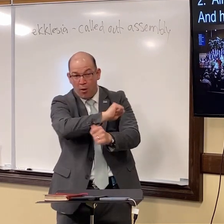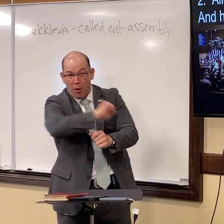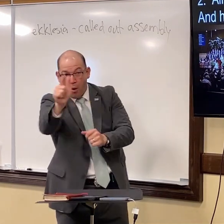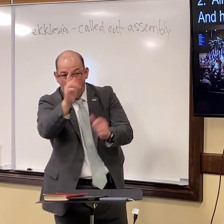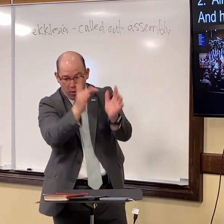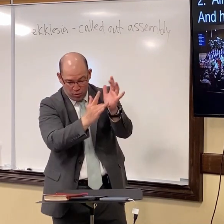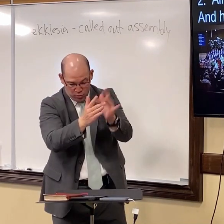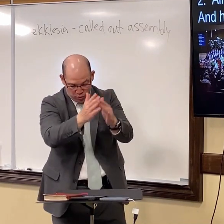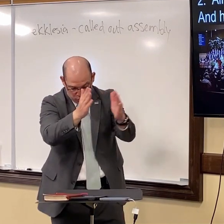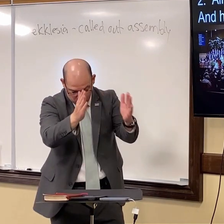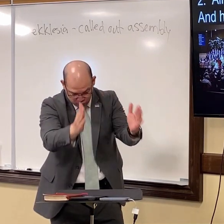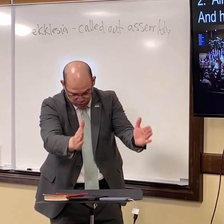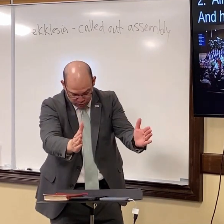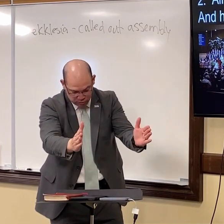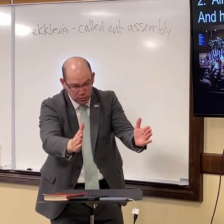Jesus has all power.